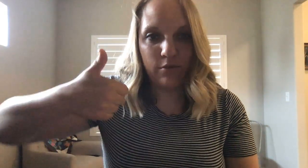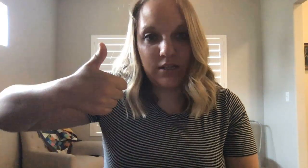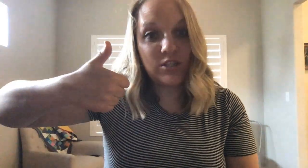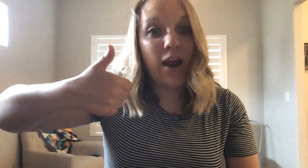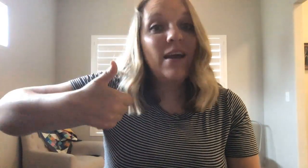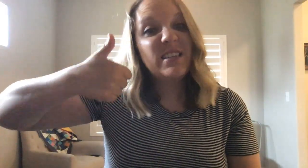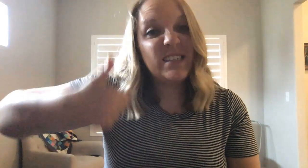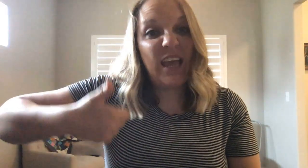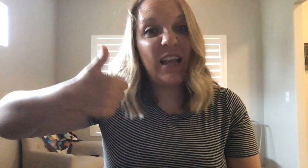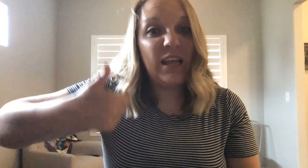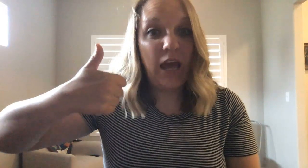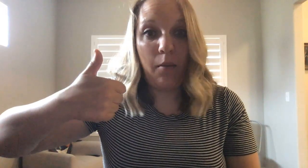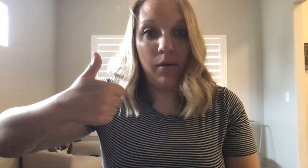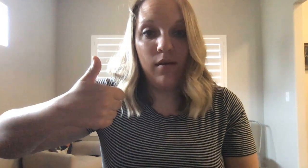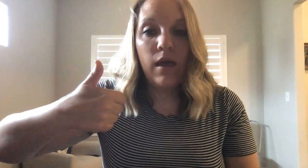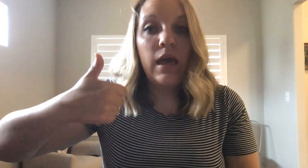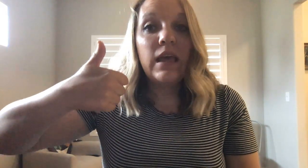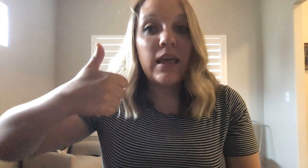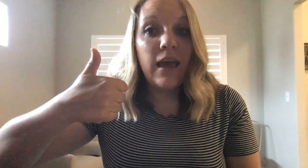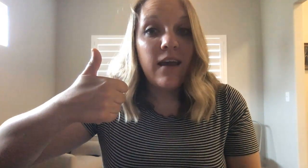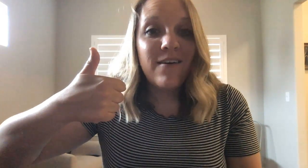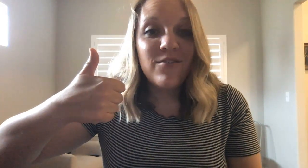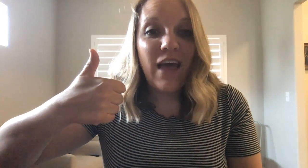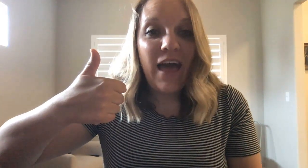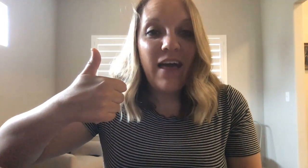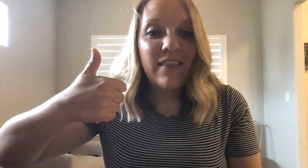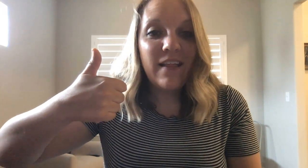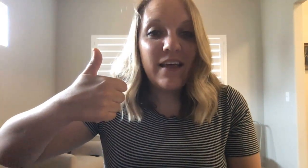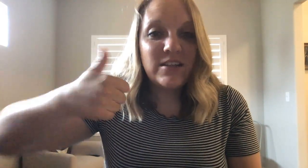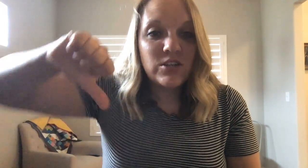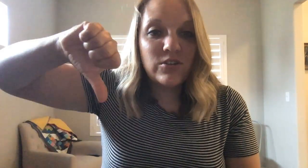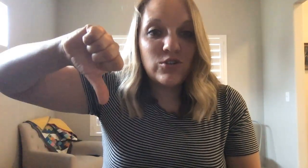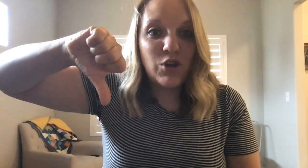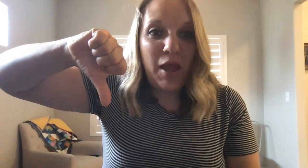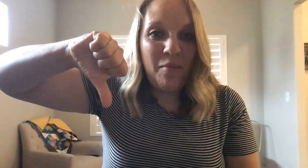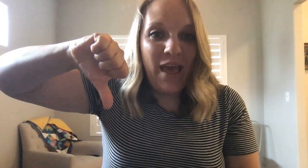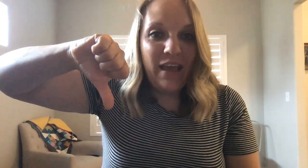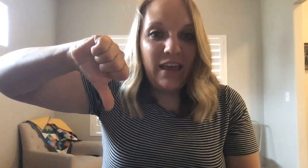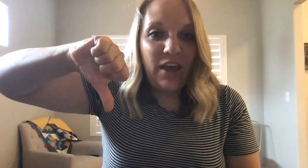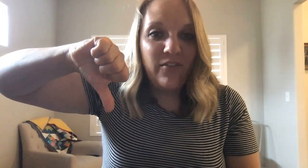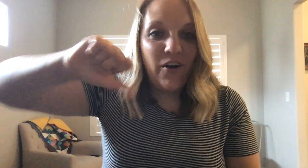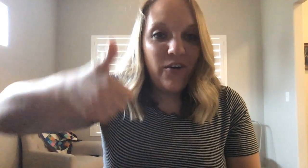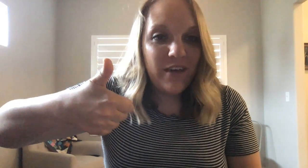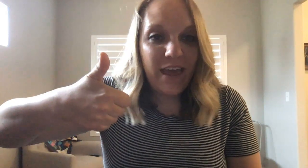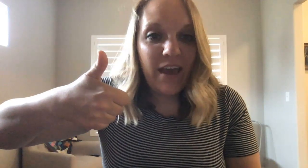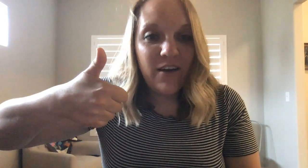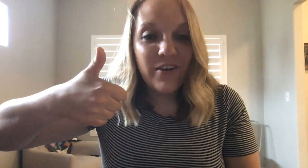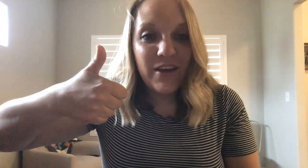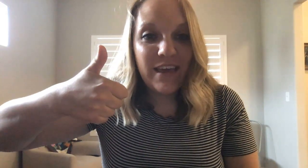going to start standing up. Give, send a little stream. Give, oh, give.